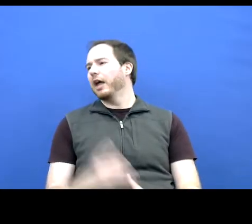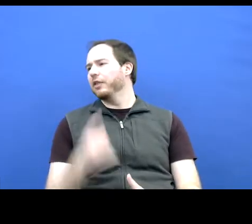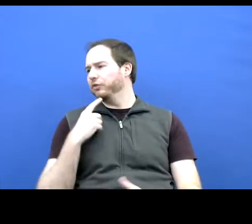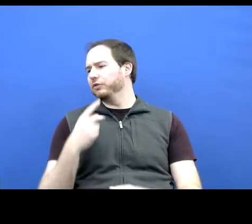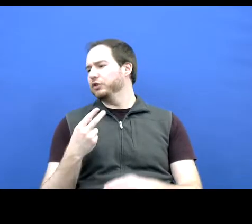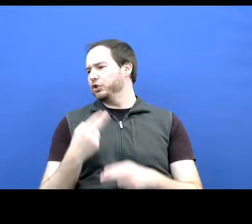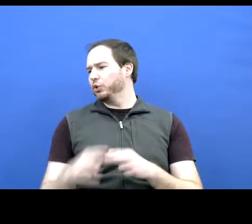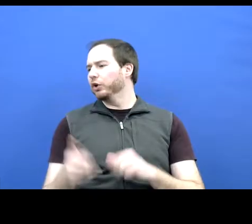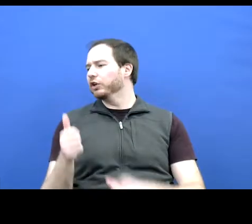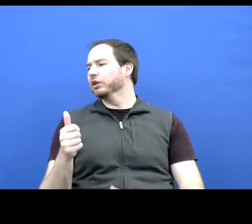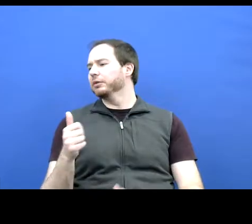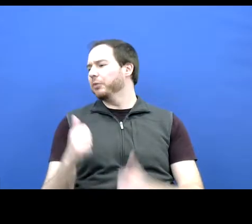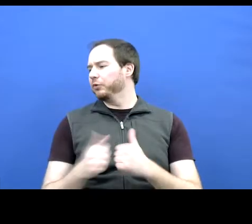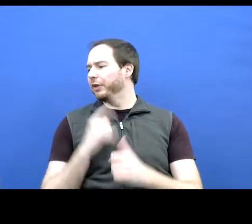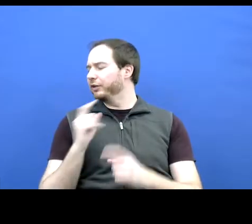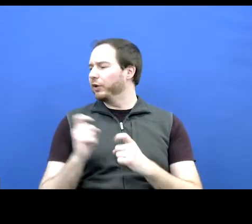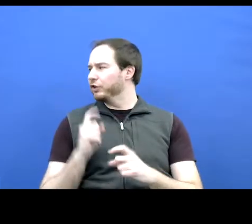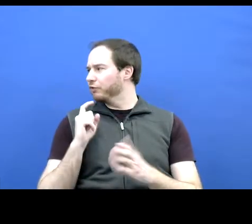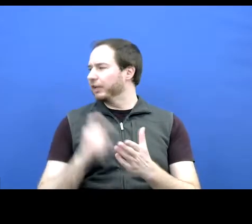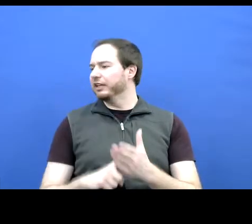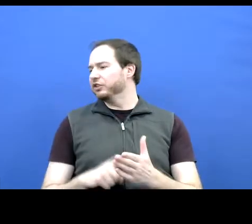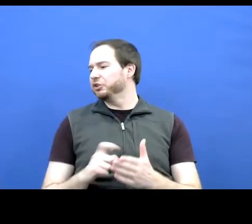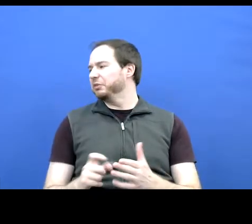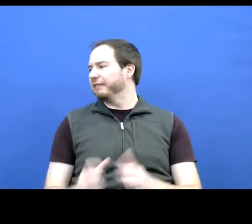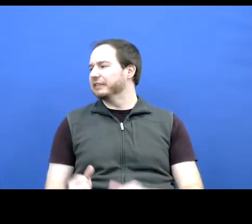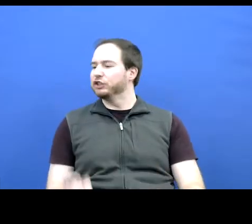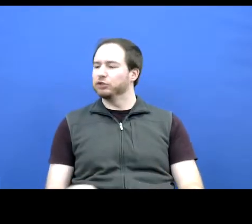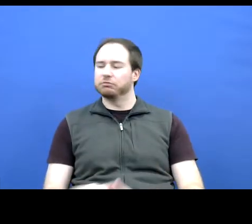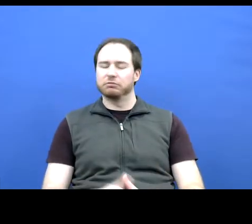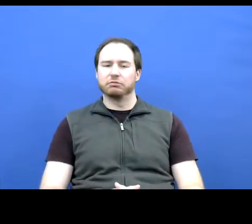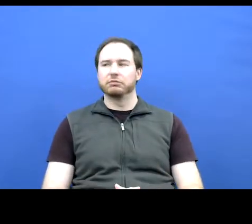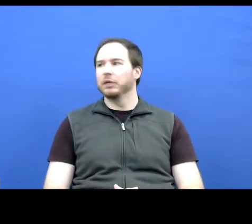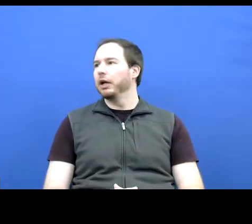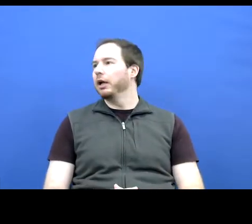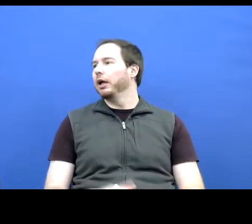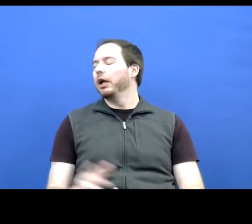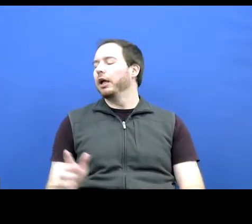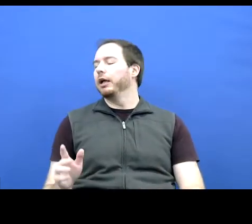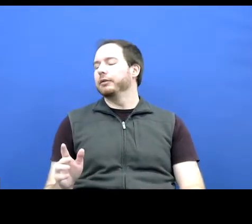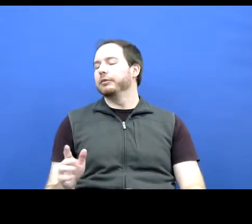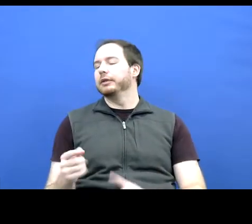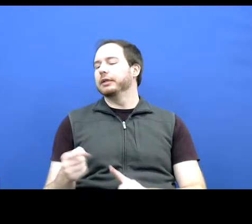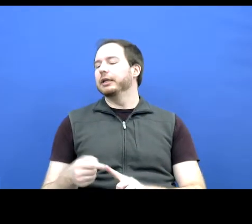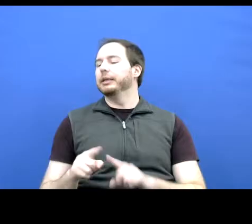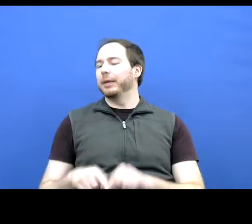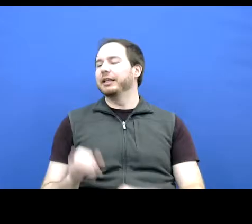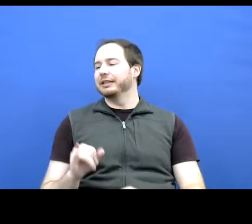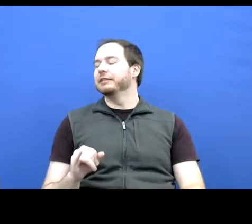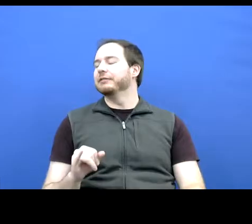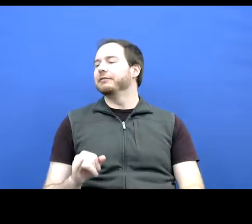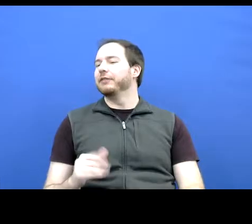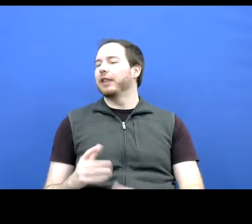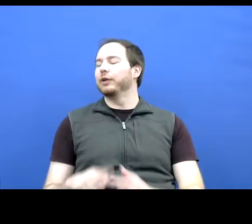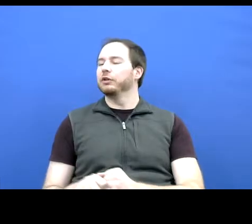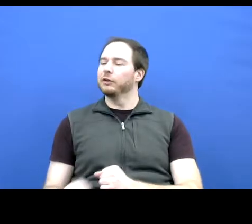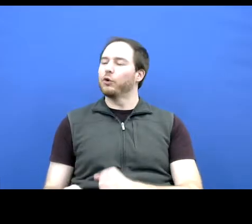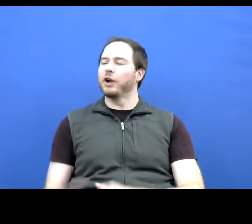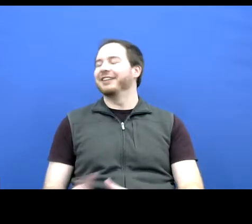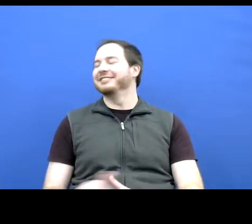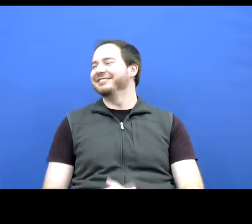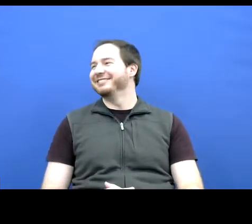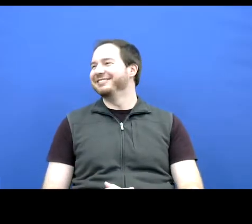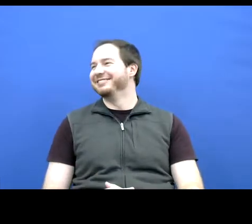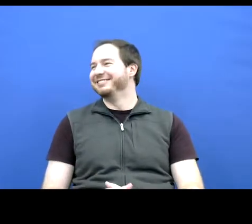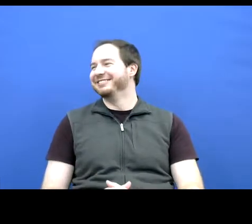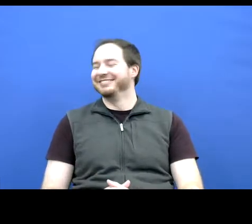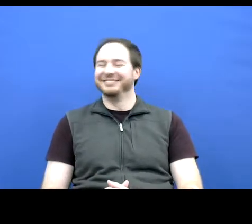the special use permits. All right. Oh, no, 170 and 172. There we go, 173.